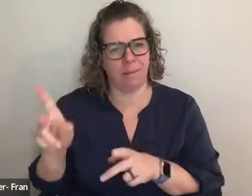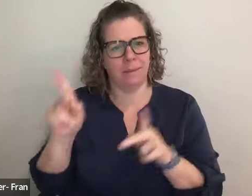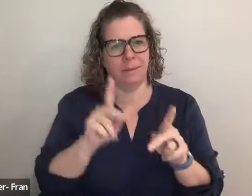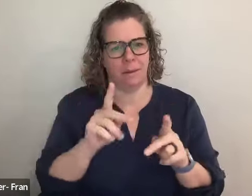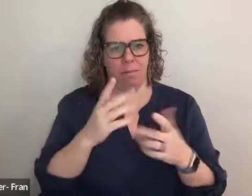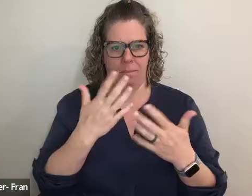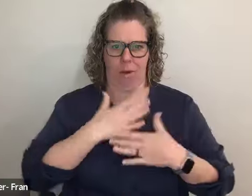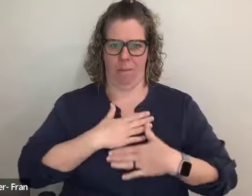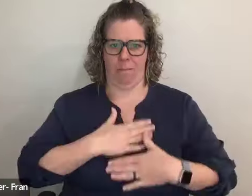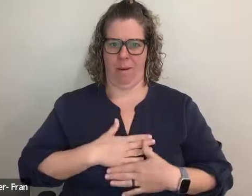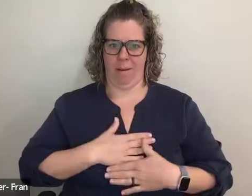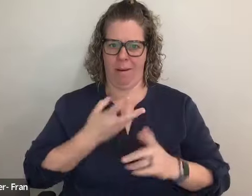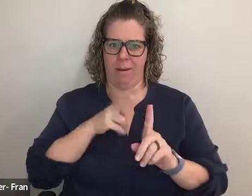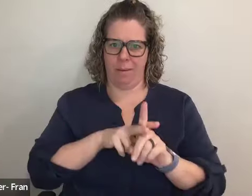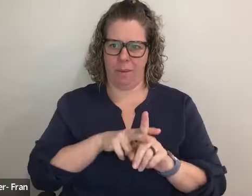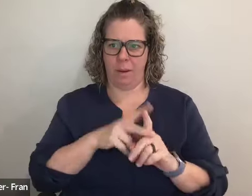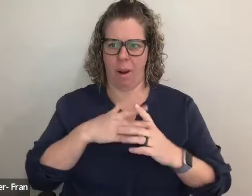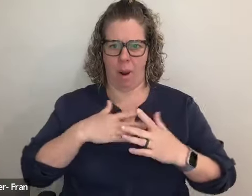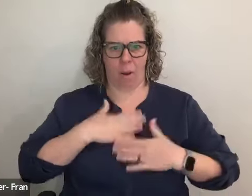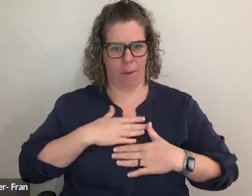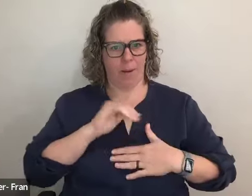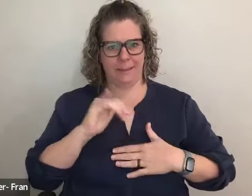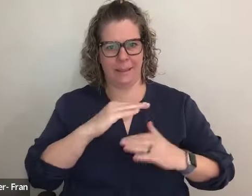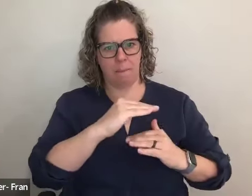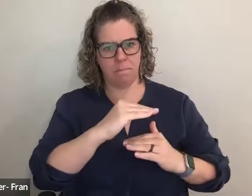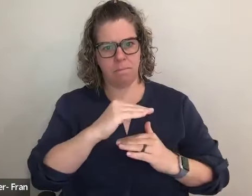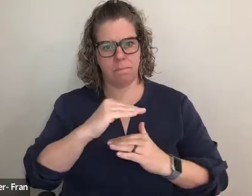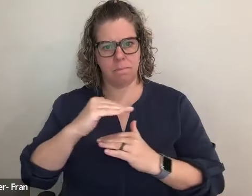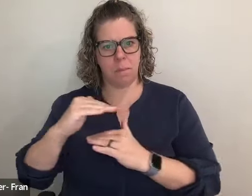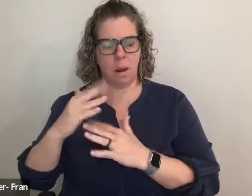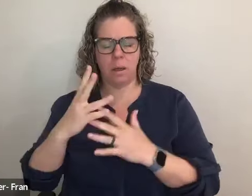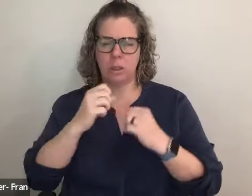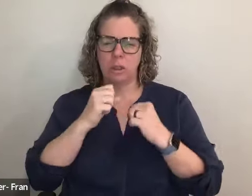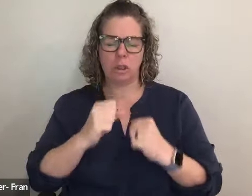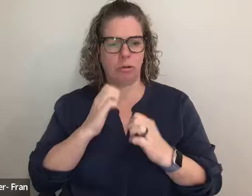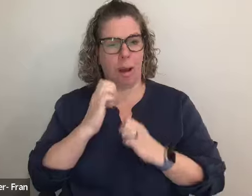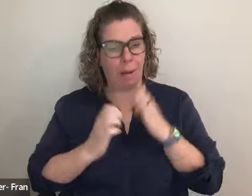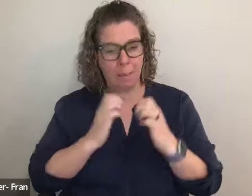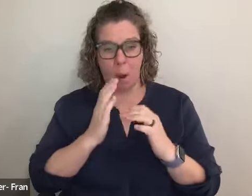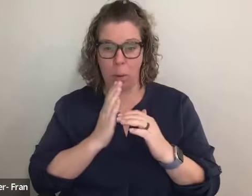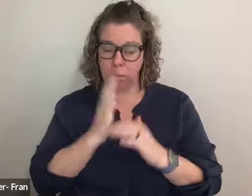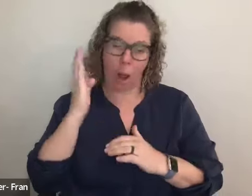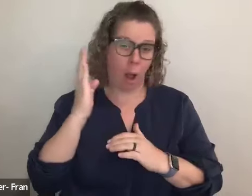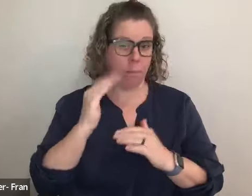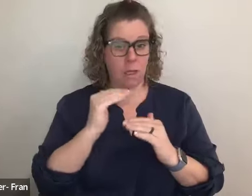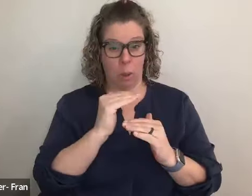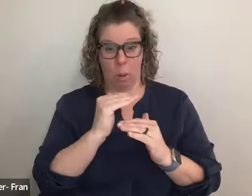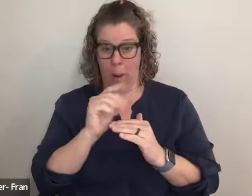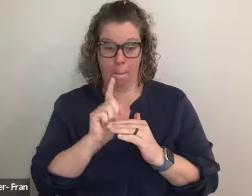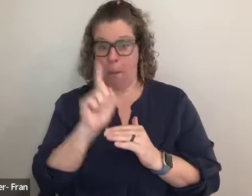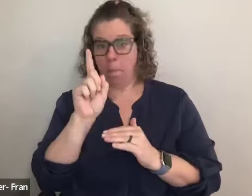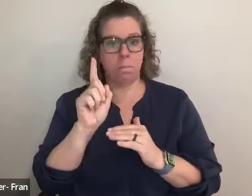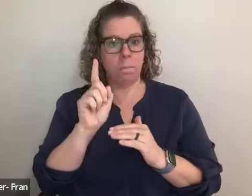our bodies are just exactly like that. We experience strong emotions, and being able to navigate